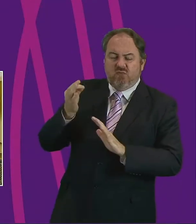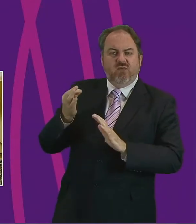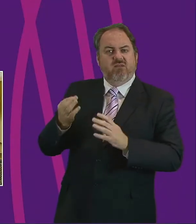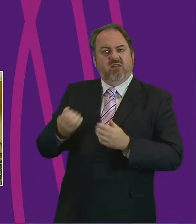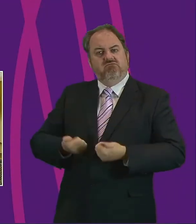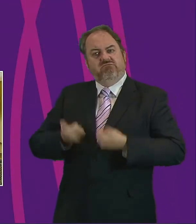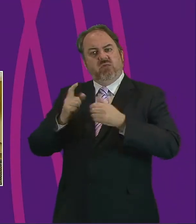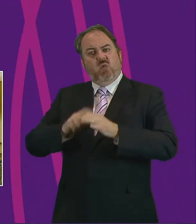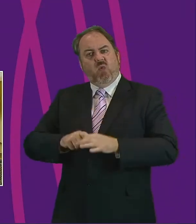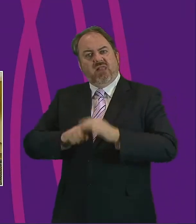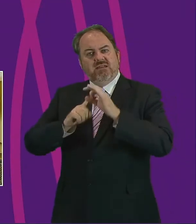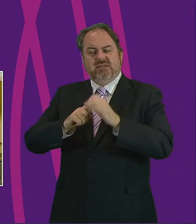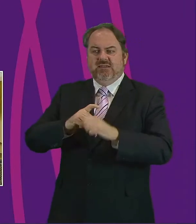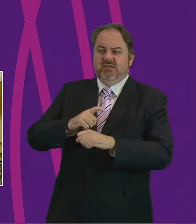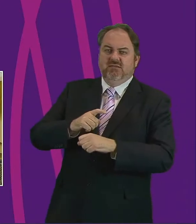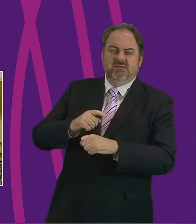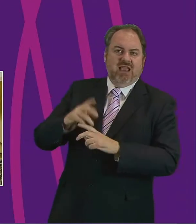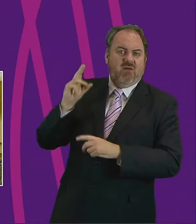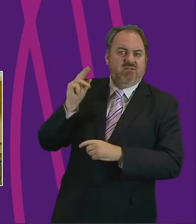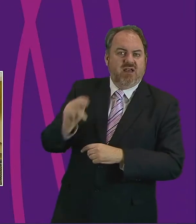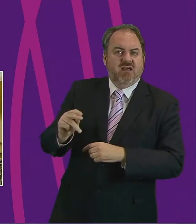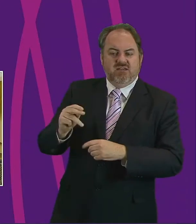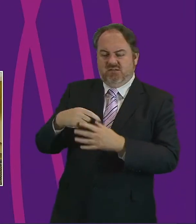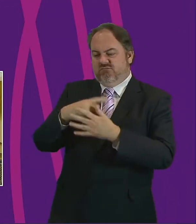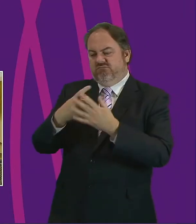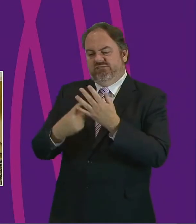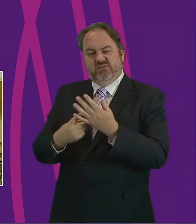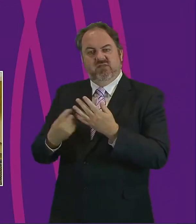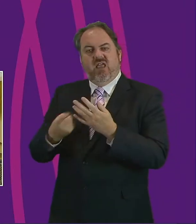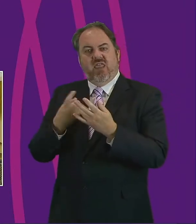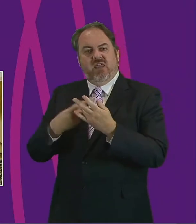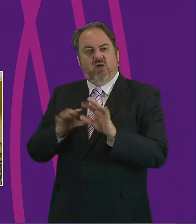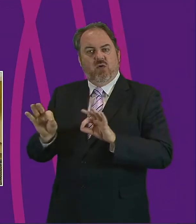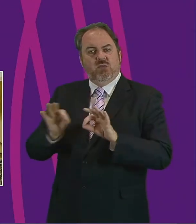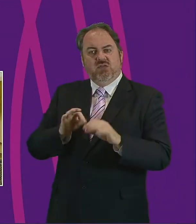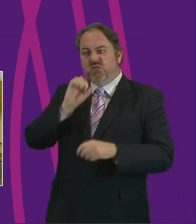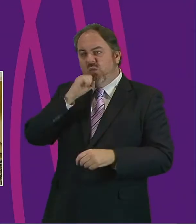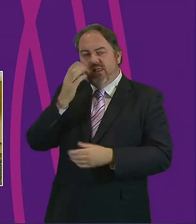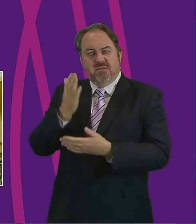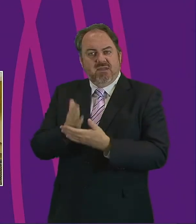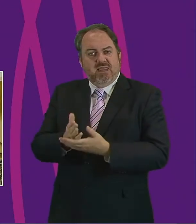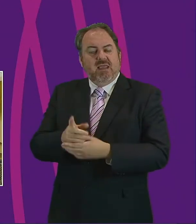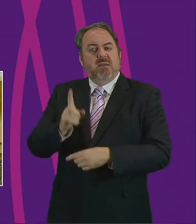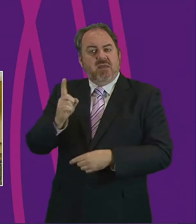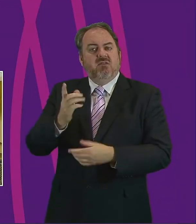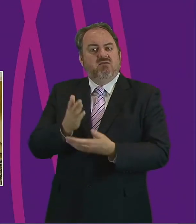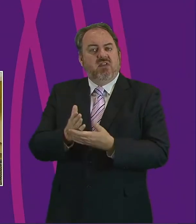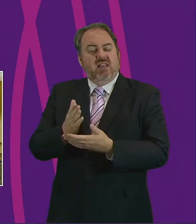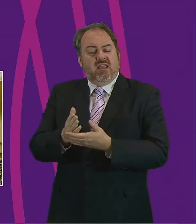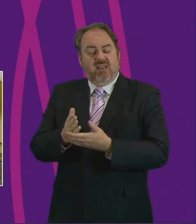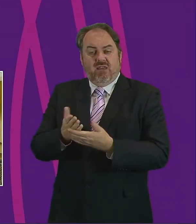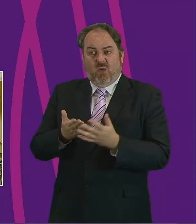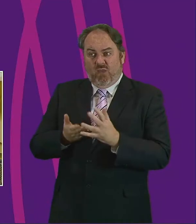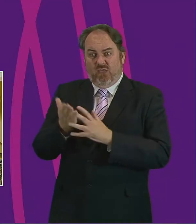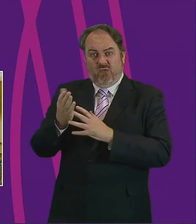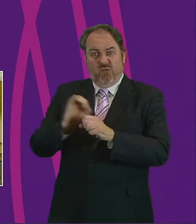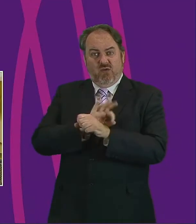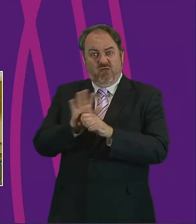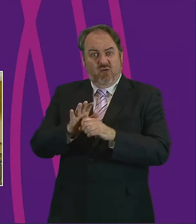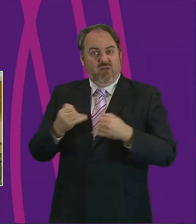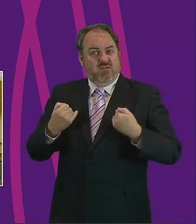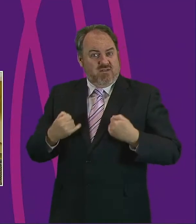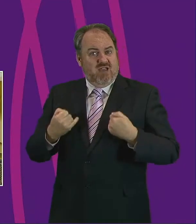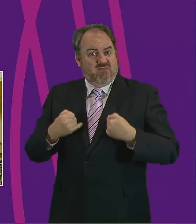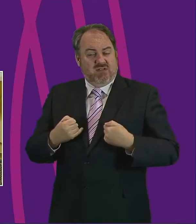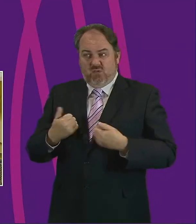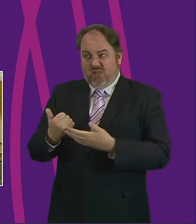would hope that the work that is underway, the work that we will continue, but also this whole experience of going through the COVID crisis will help us to accelerate that